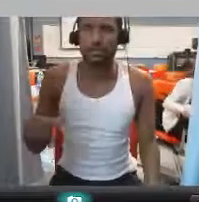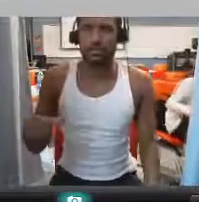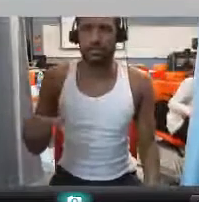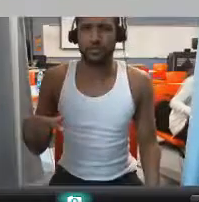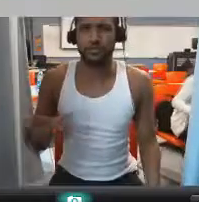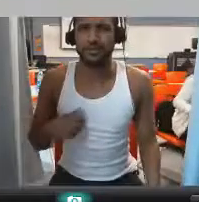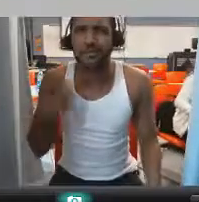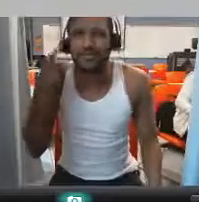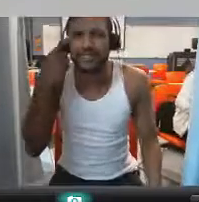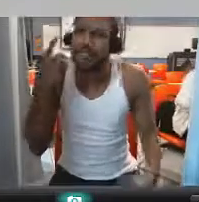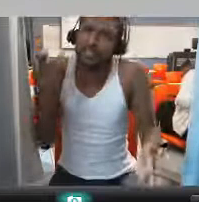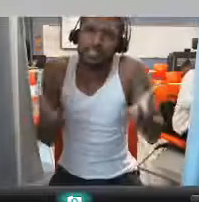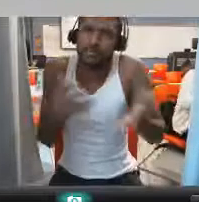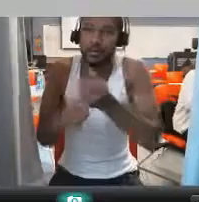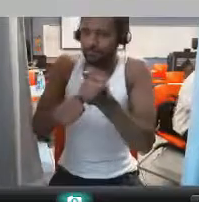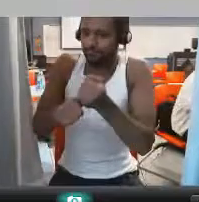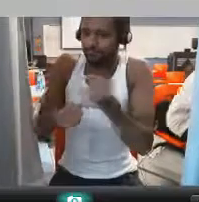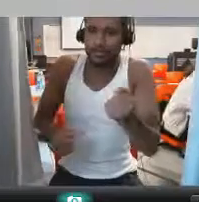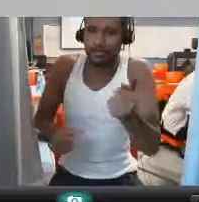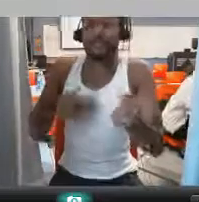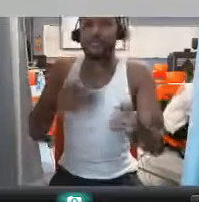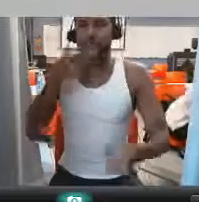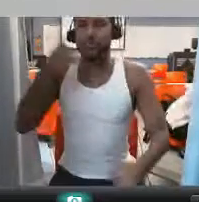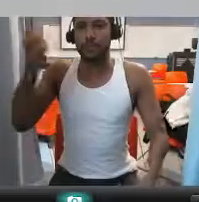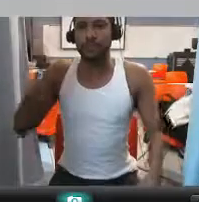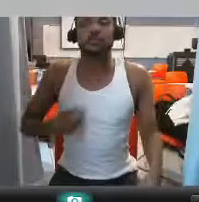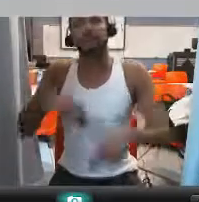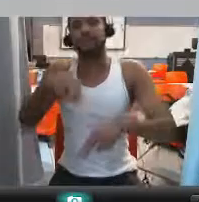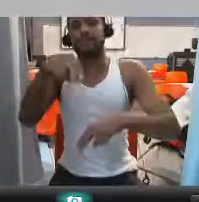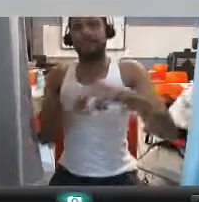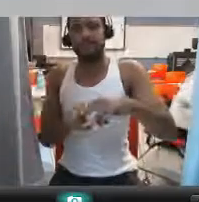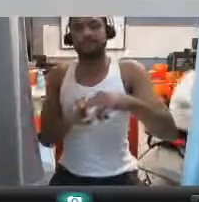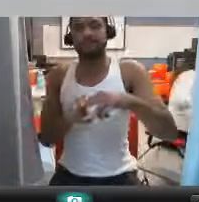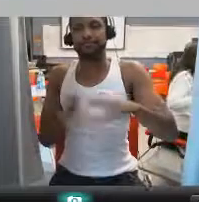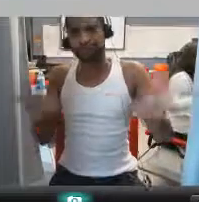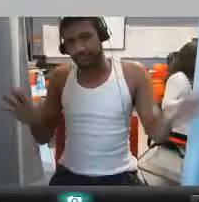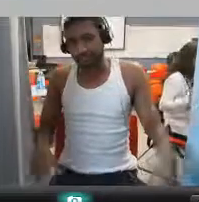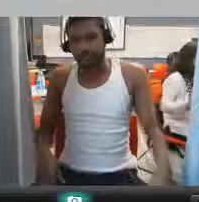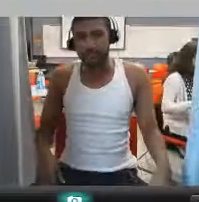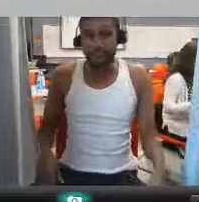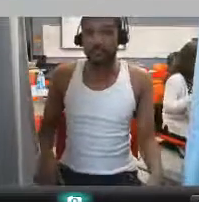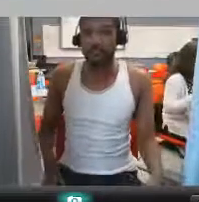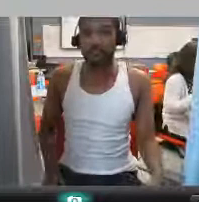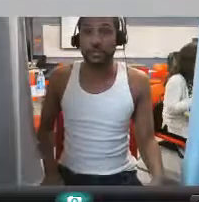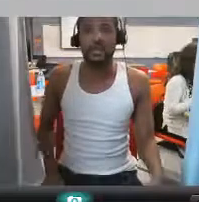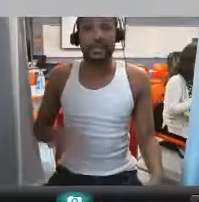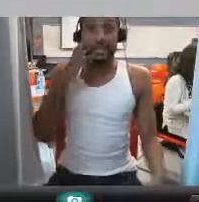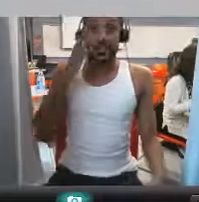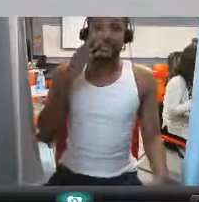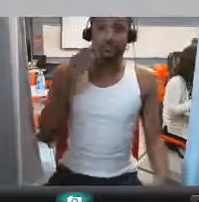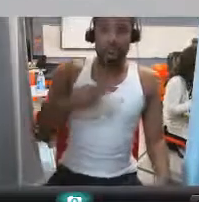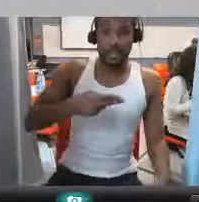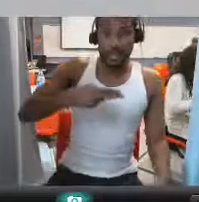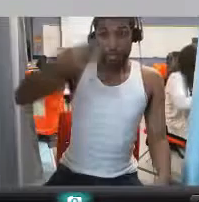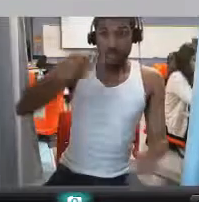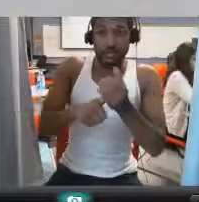hoping I could shit it out of me and whatnot. So I sit down and whatnot to take a shit, and I've never taken a shit while stoned